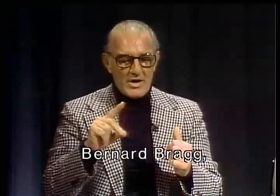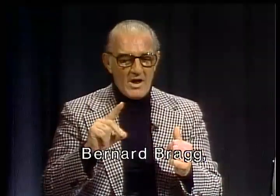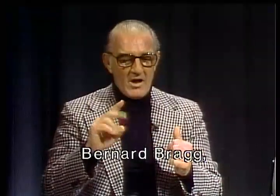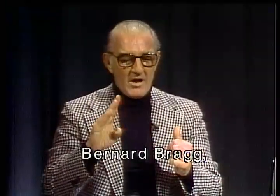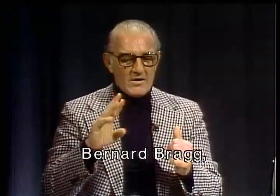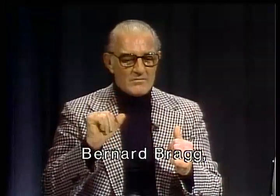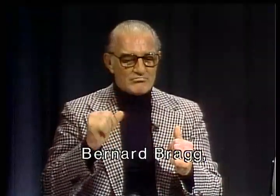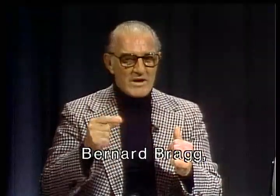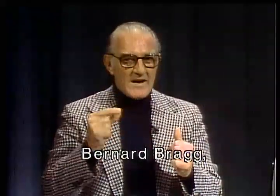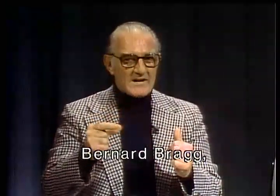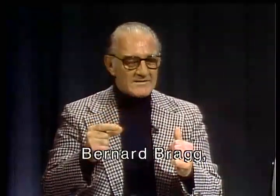Bernard Bragg,